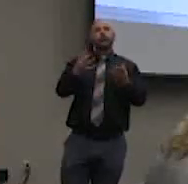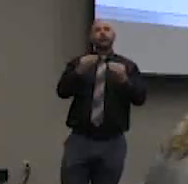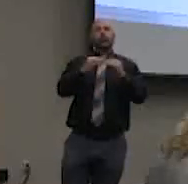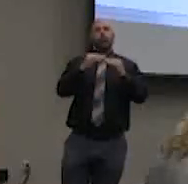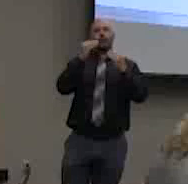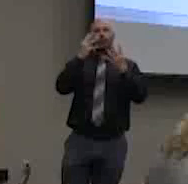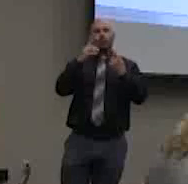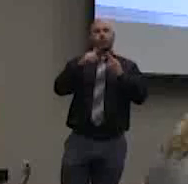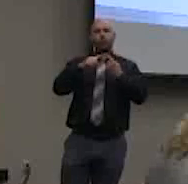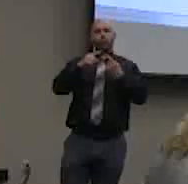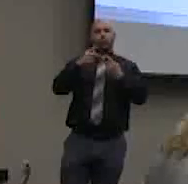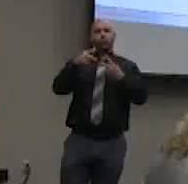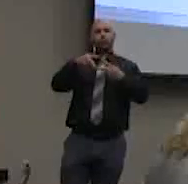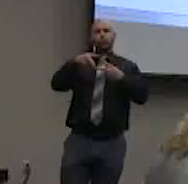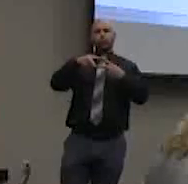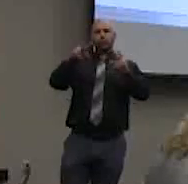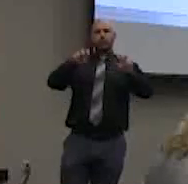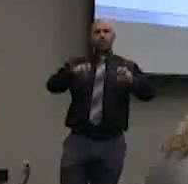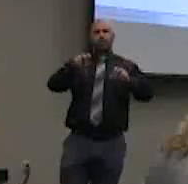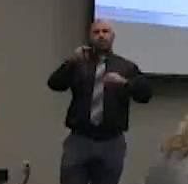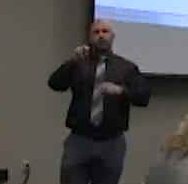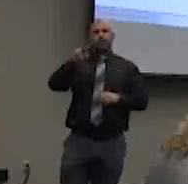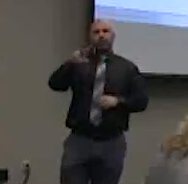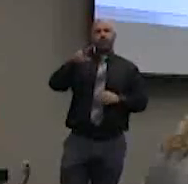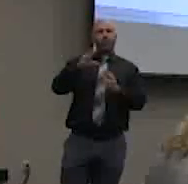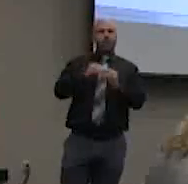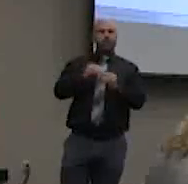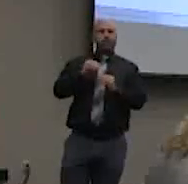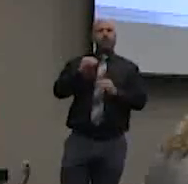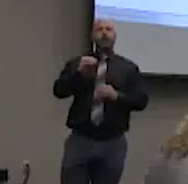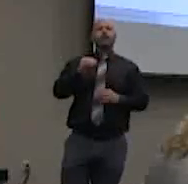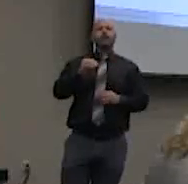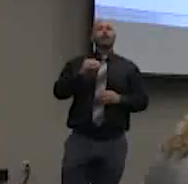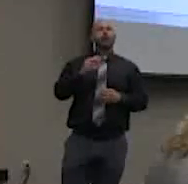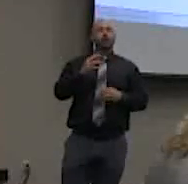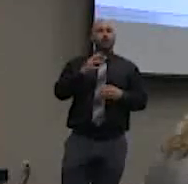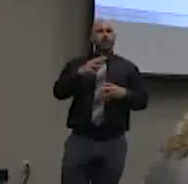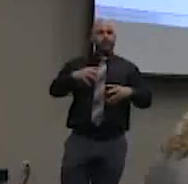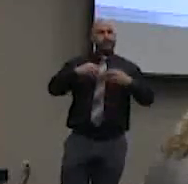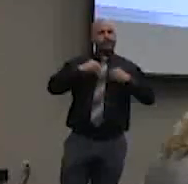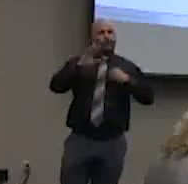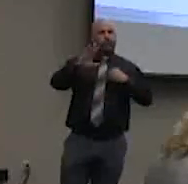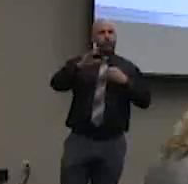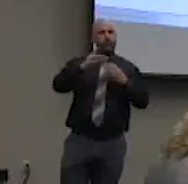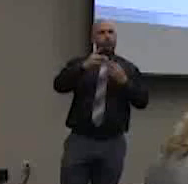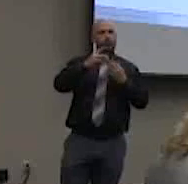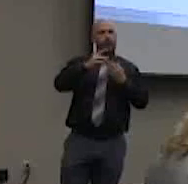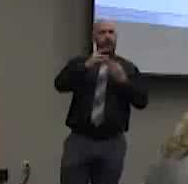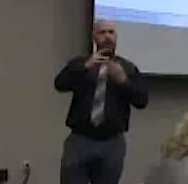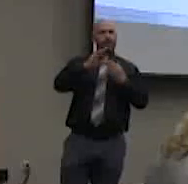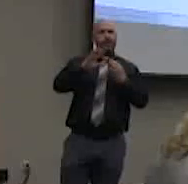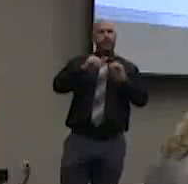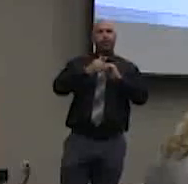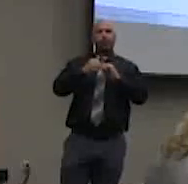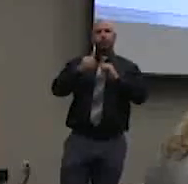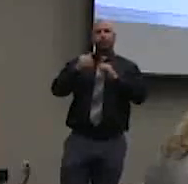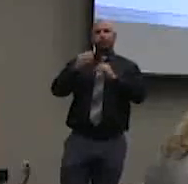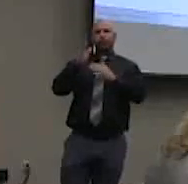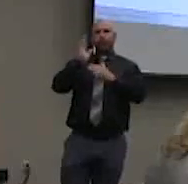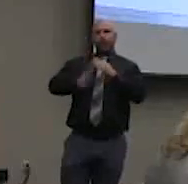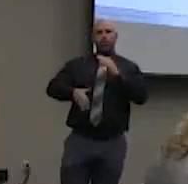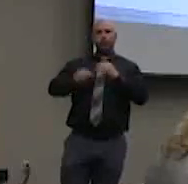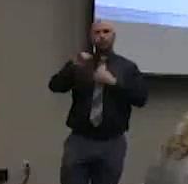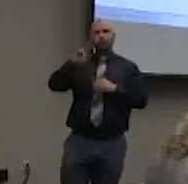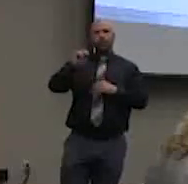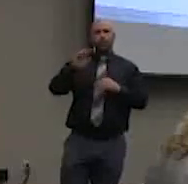November, and then take your guidance about how we bring this to the finish line by January in that November meeting. Part of that is